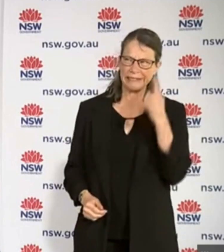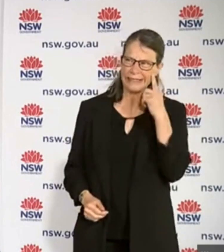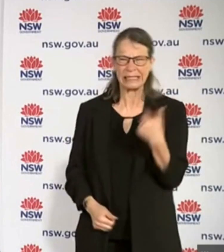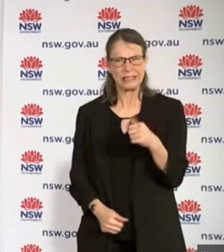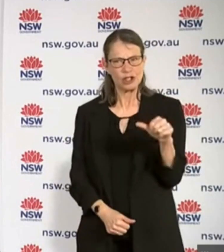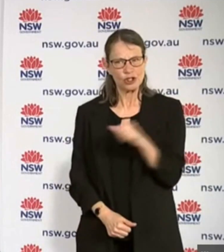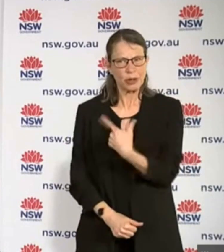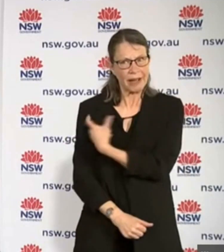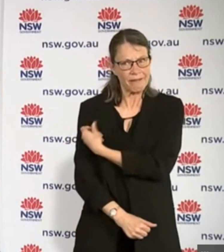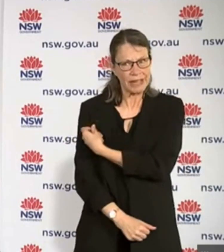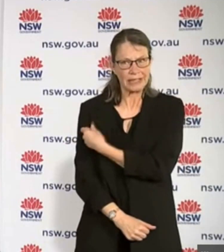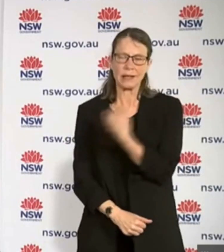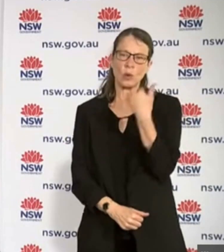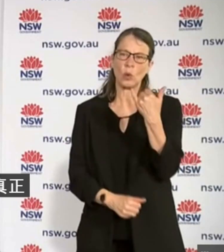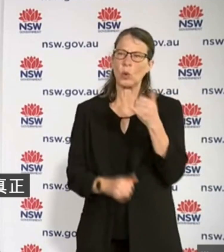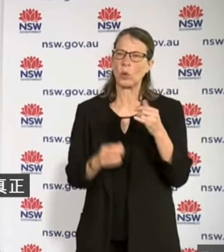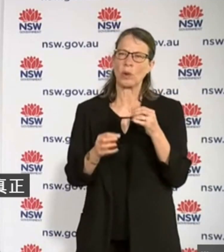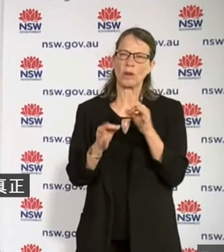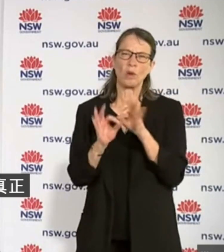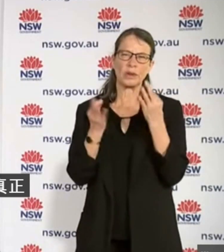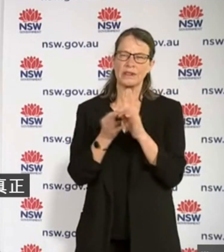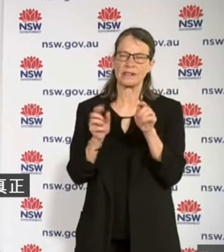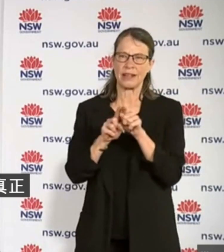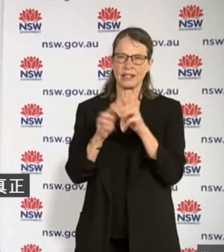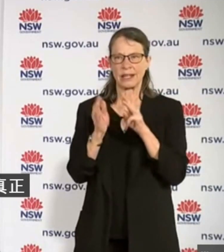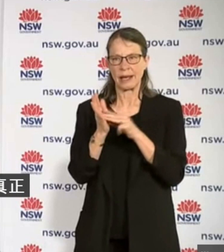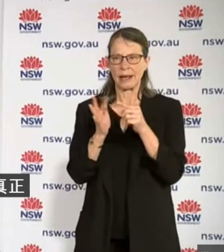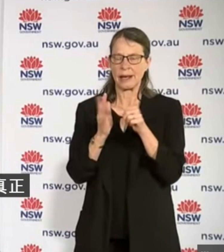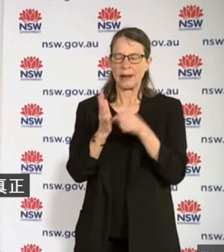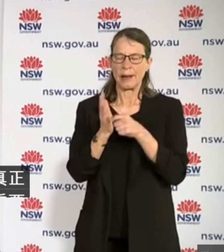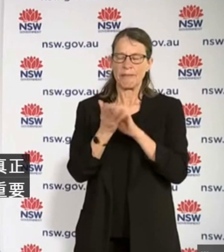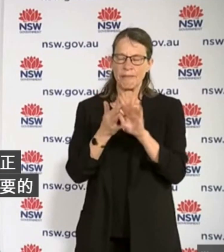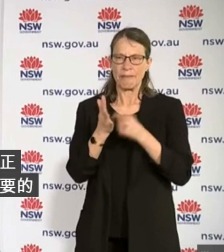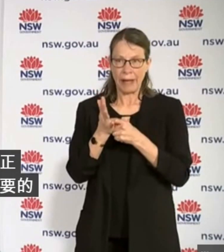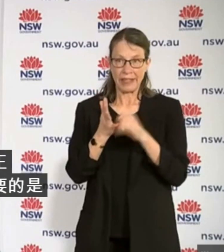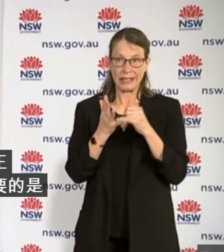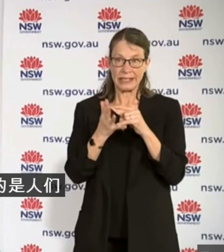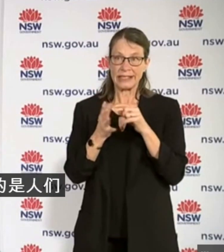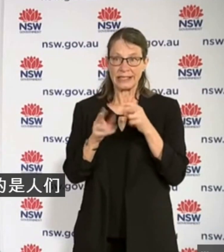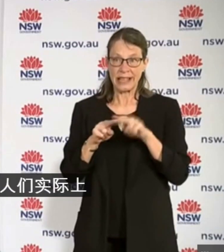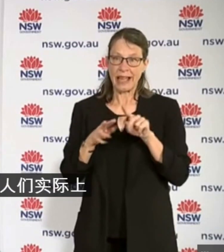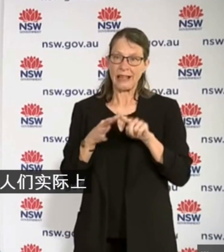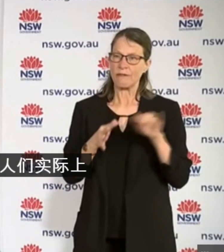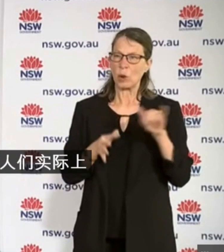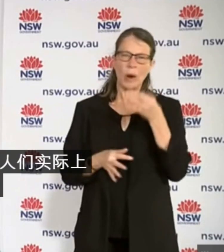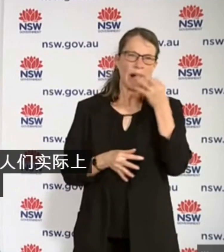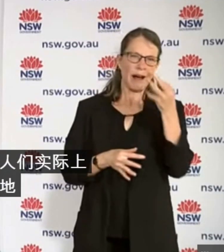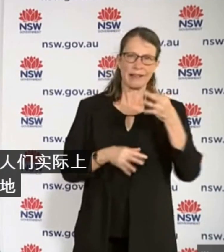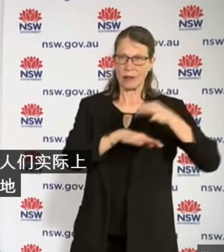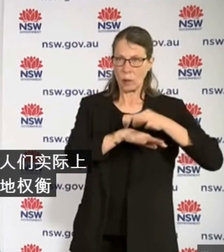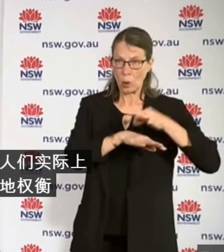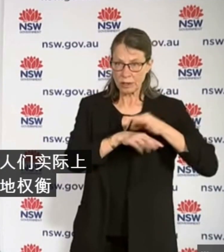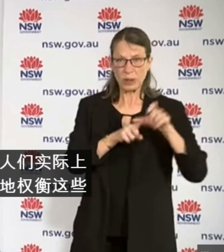please ring MotherSafe or talk to your maternity services. It is really important that people actually weigh these decisions